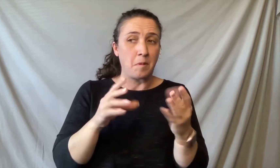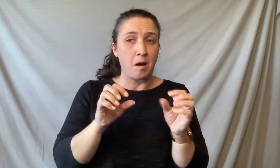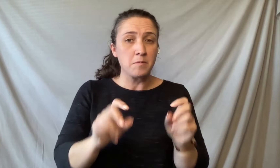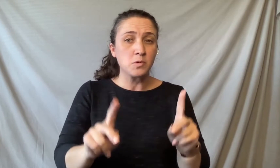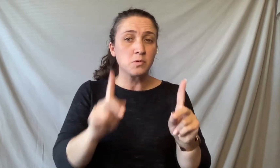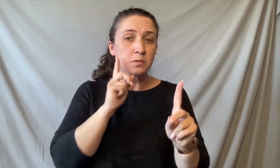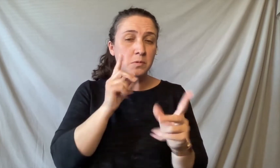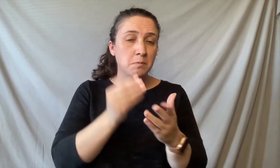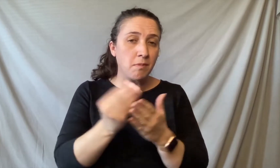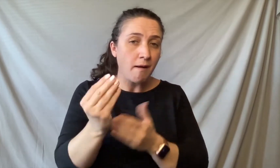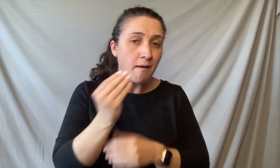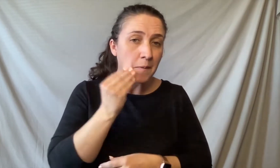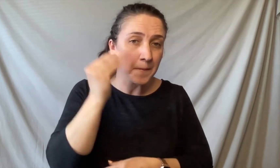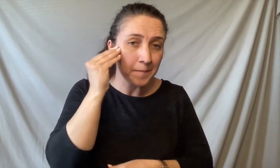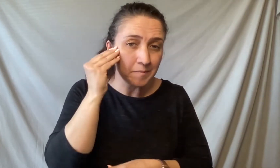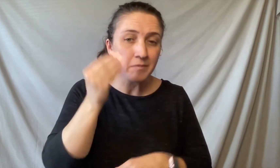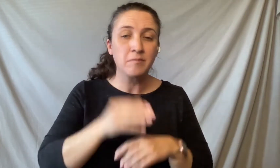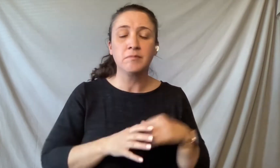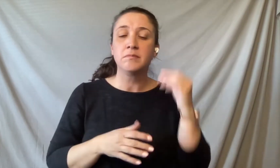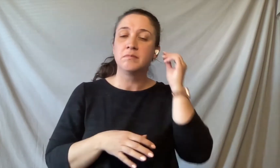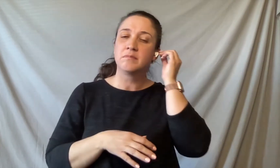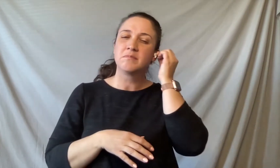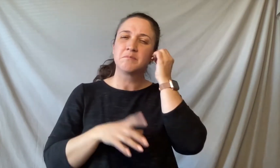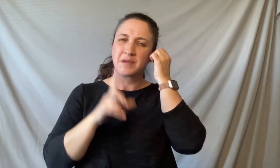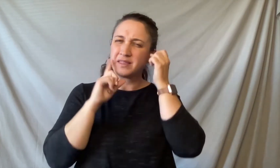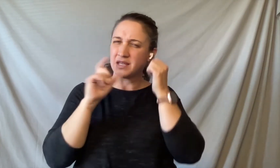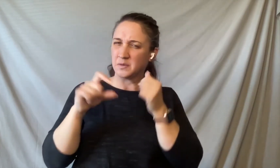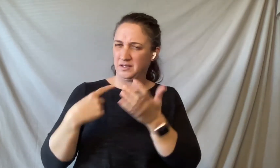opportunities. So I think we need to talk about that,